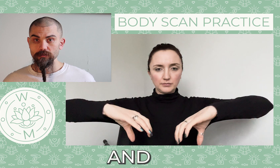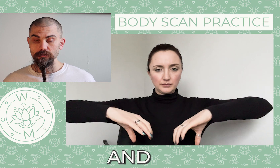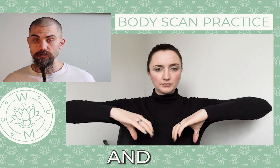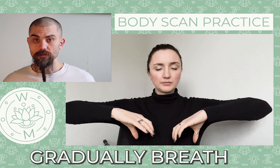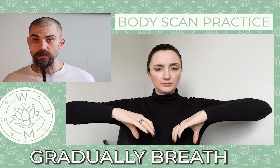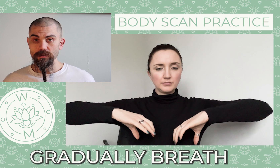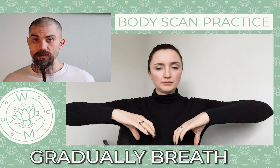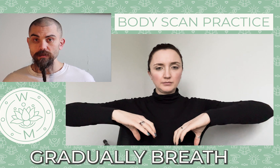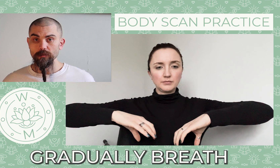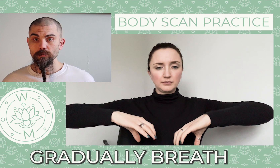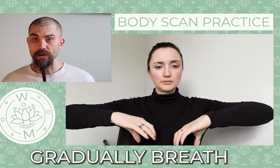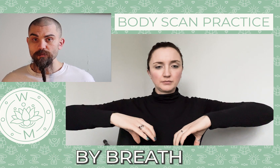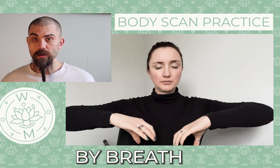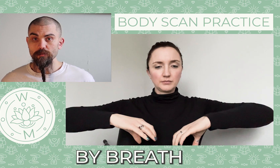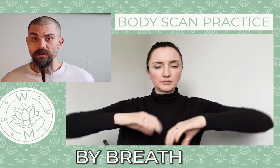And gradually, breath by breath,